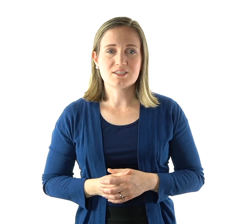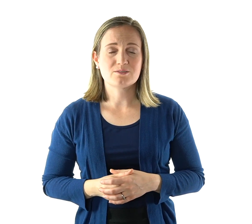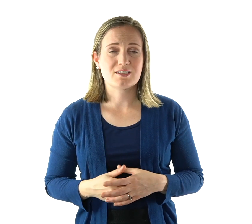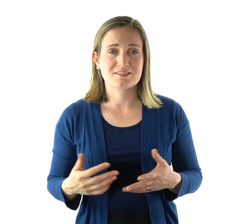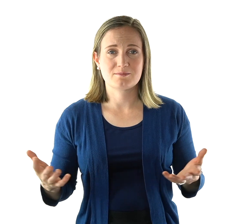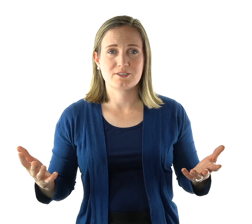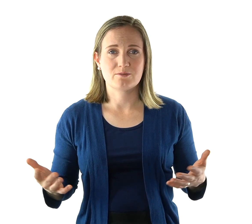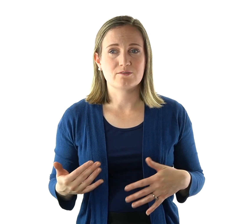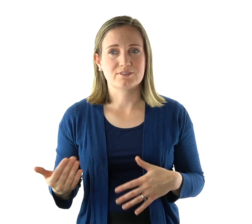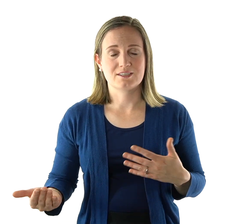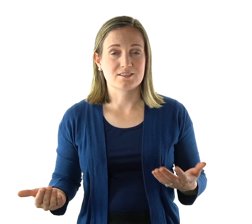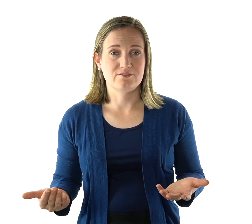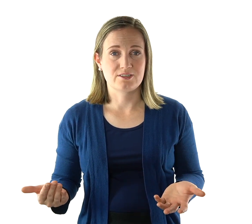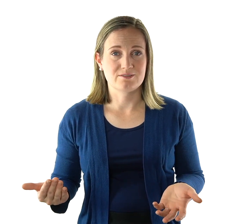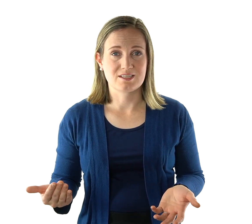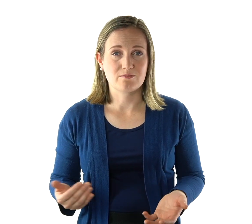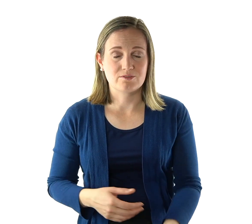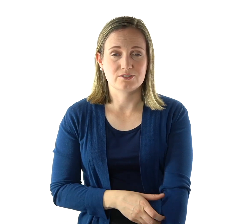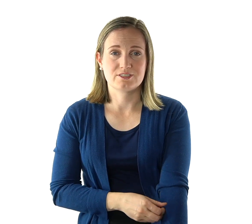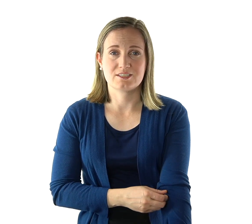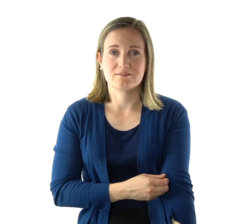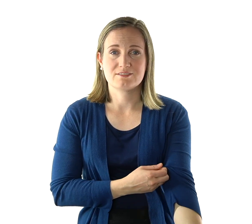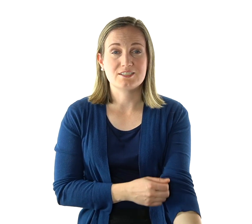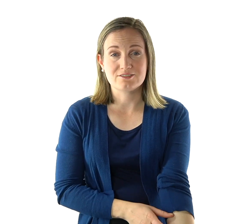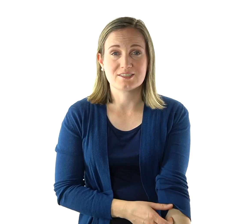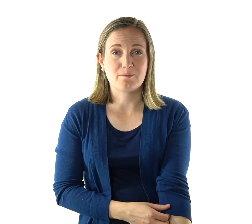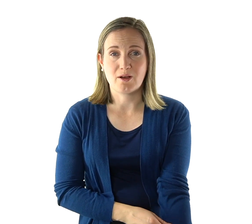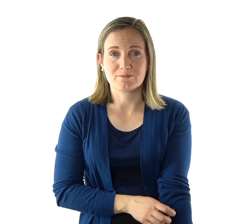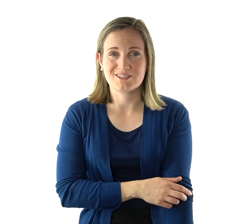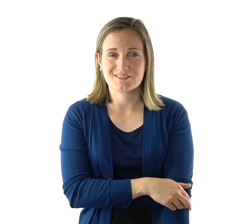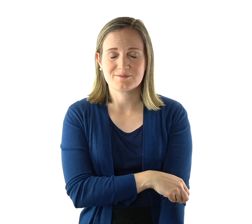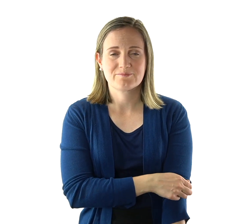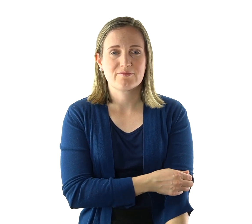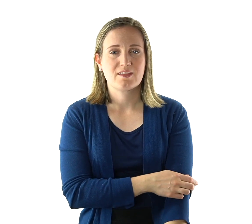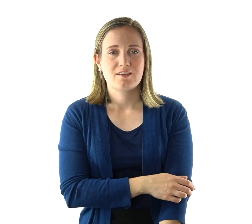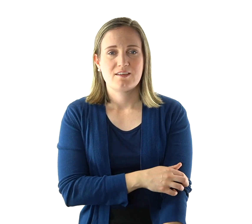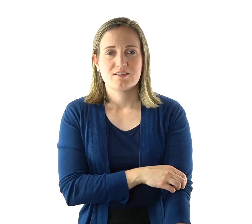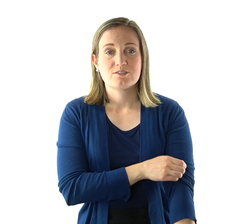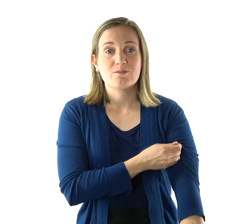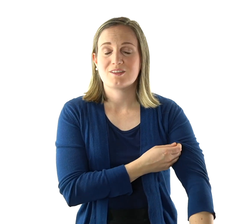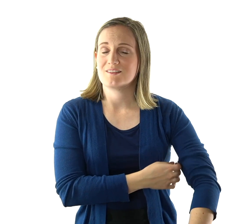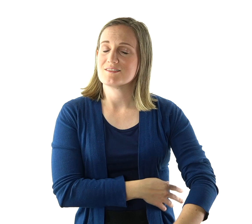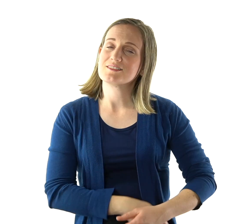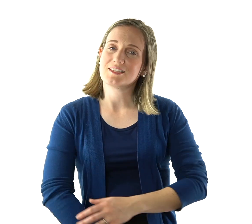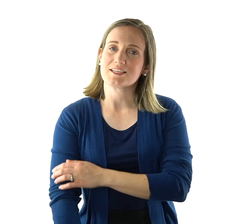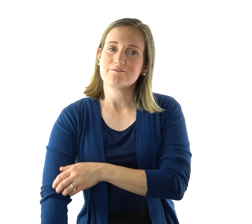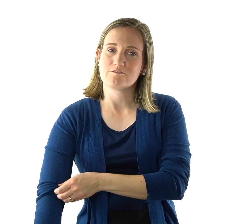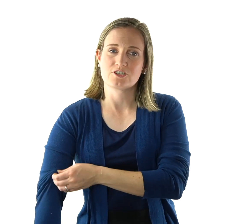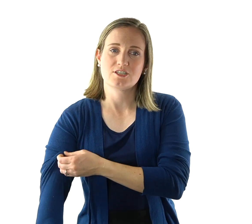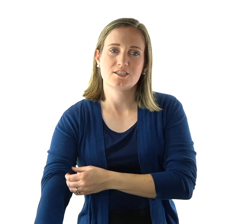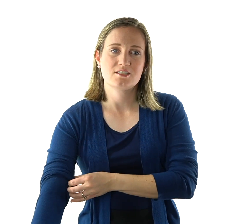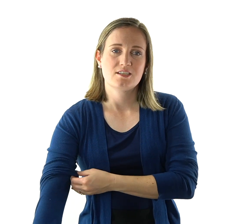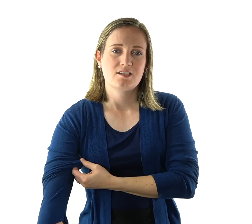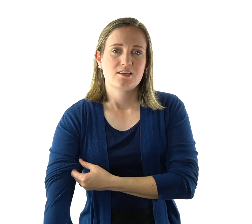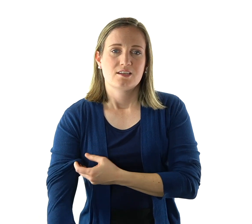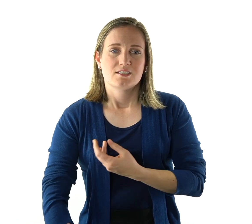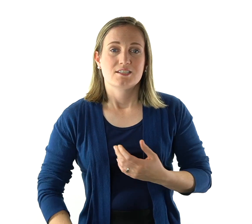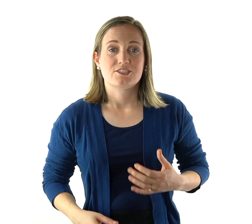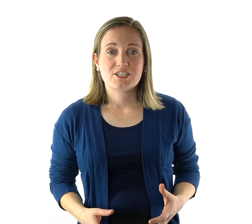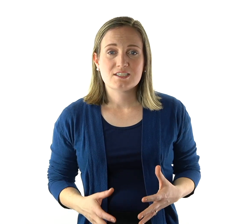So that's up to you. Hopefully this video is helpful to teach you some options. So the second verse, did Jesus